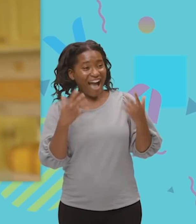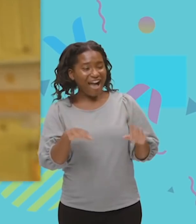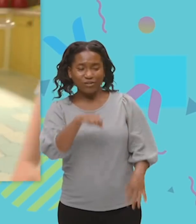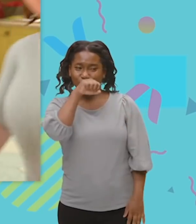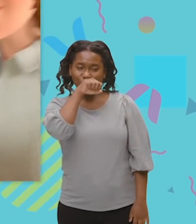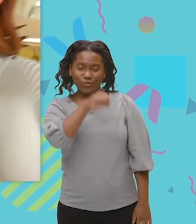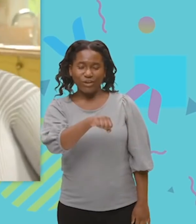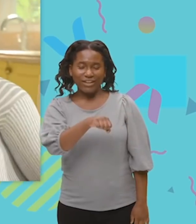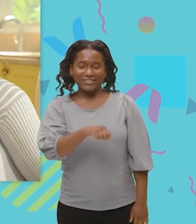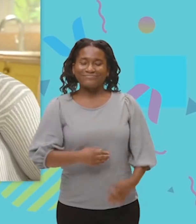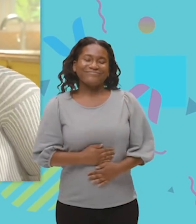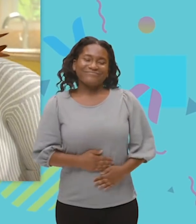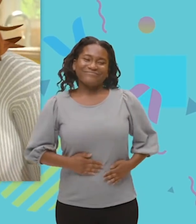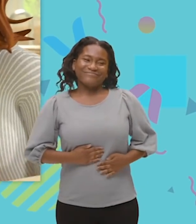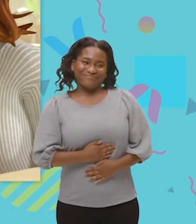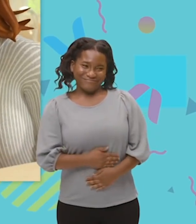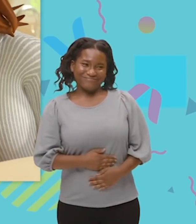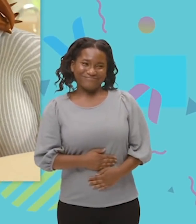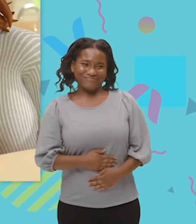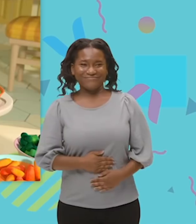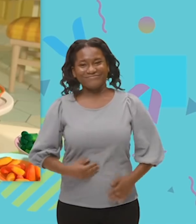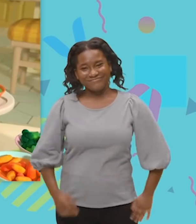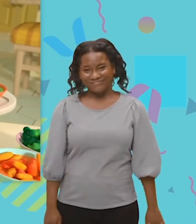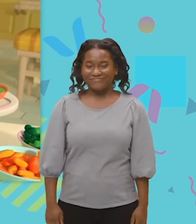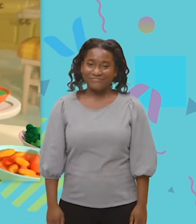yay, I love them. Ooh.